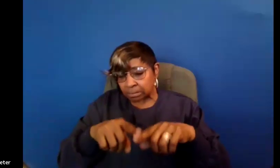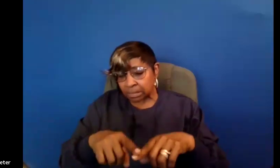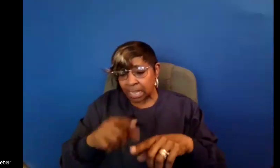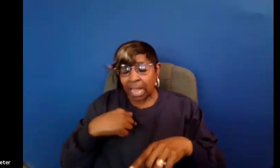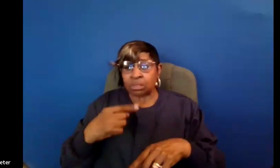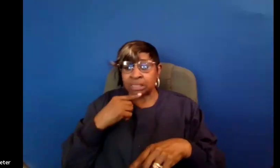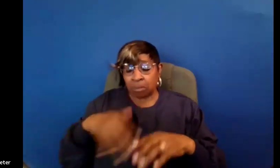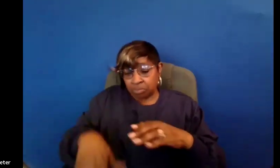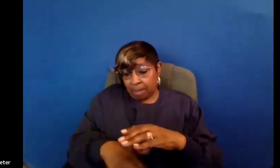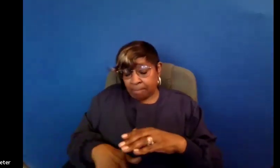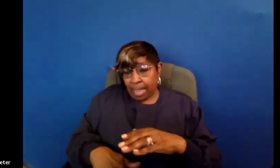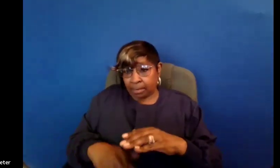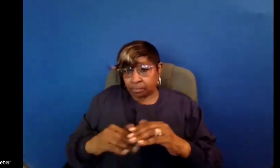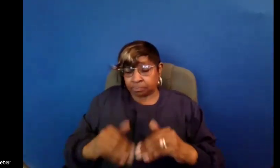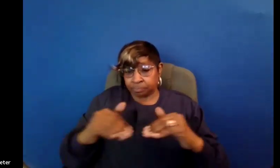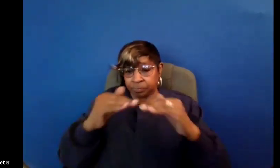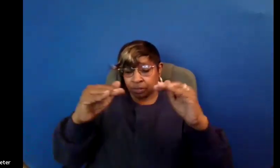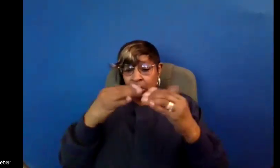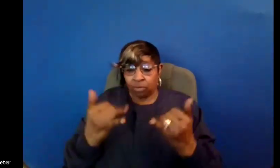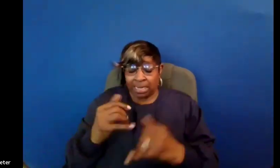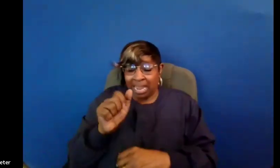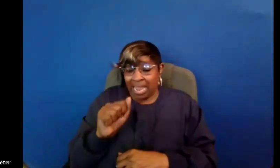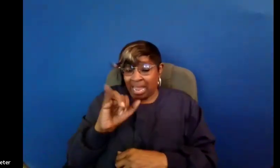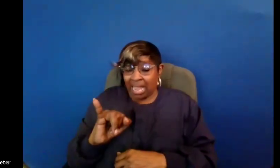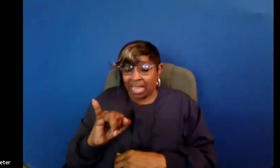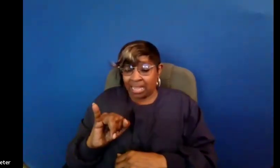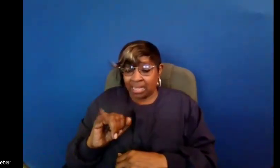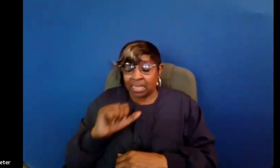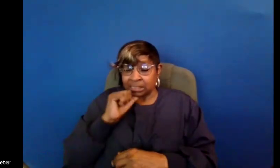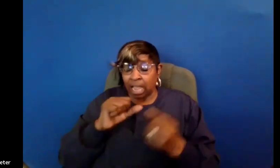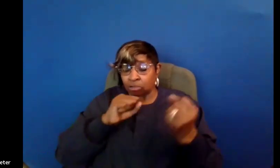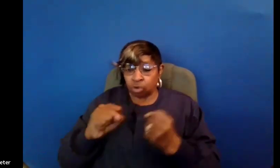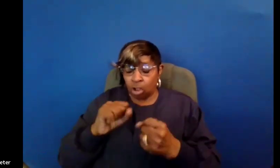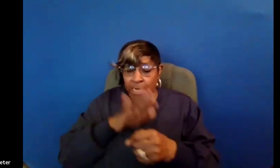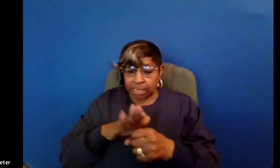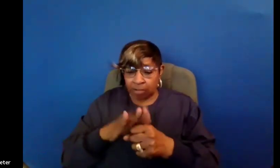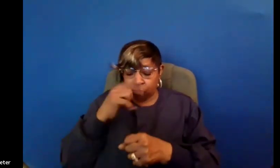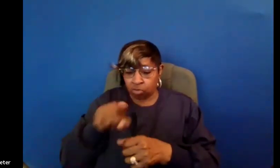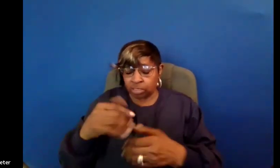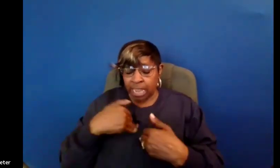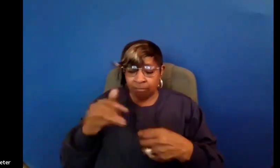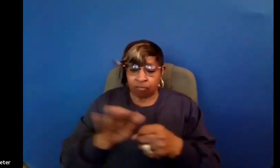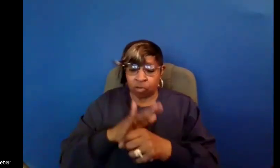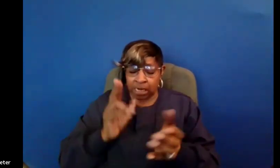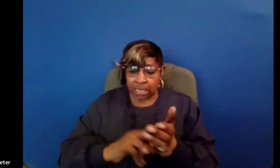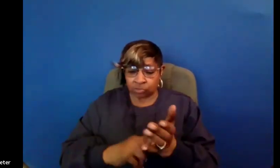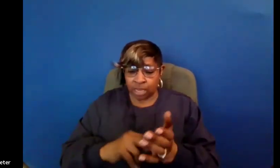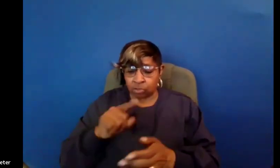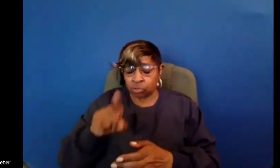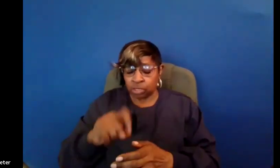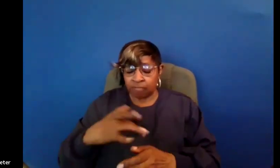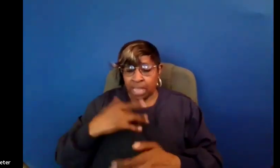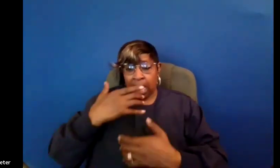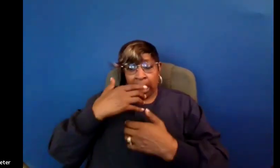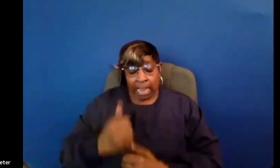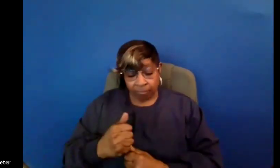moving from the bottom up right now, AI is not going to be strong enough for you to have a full contract that you should feel confident